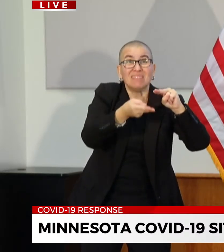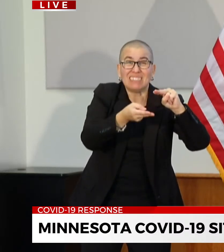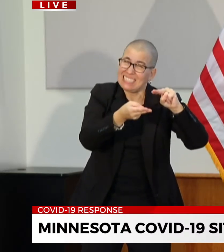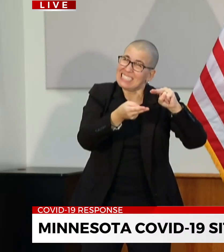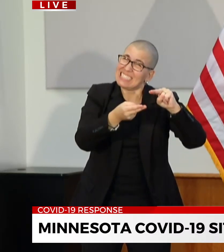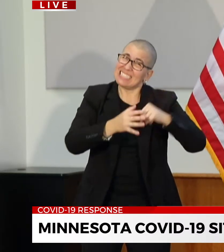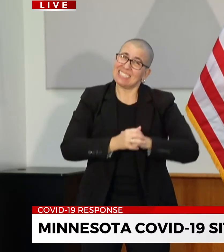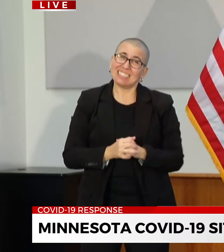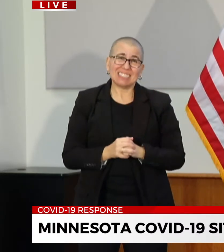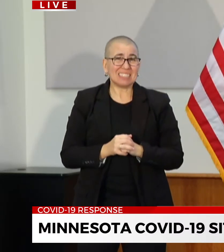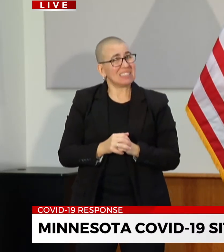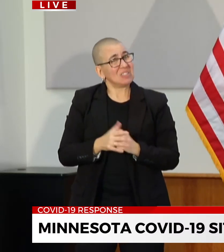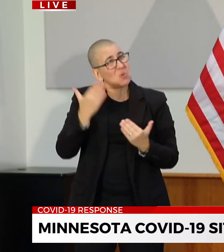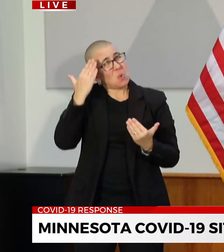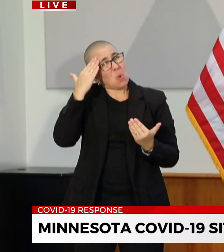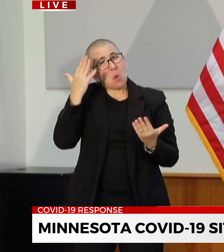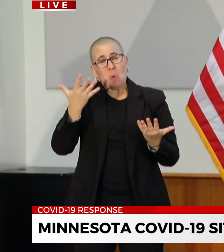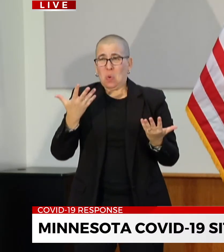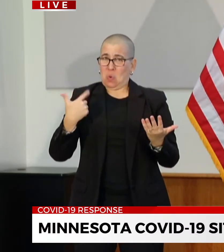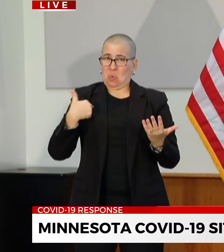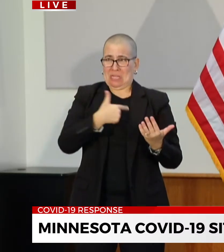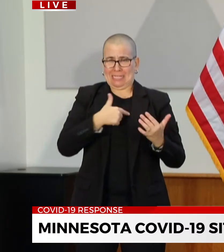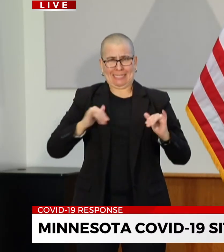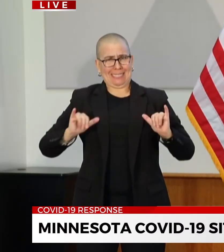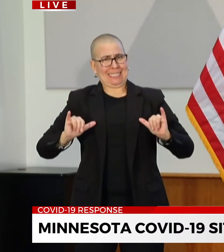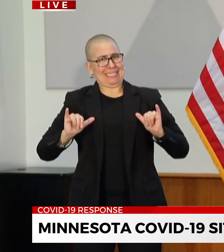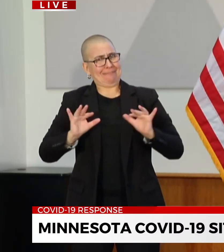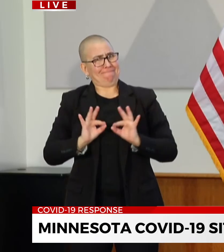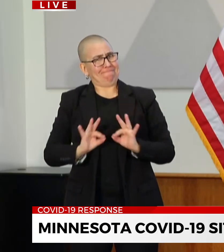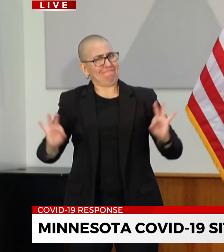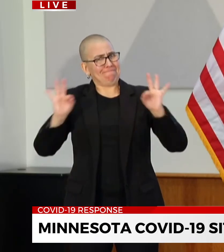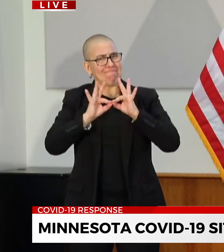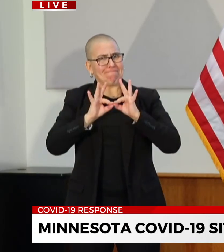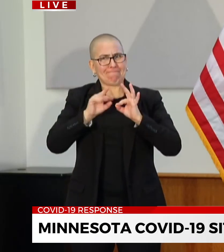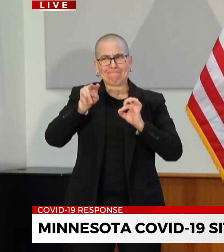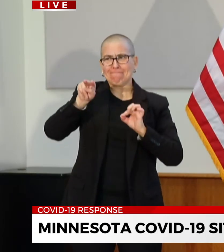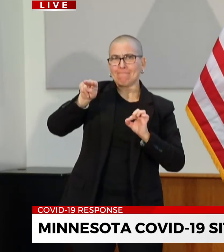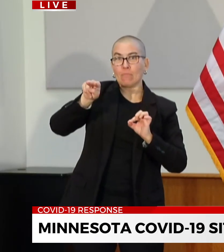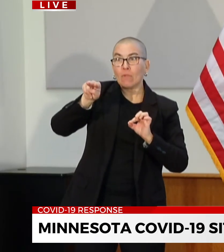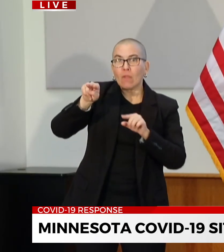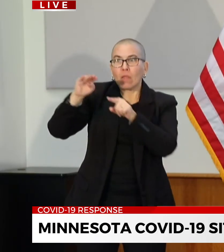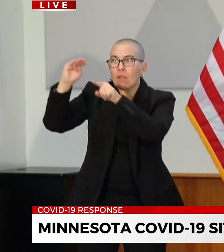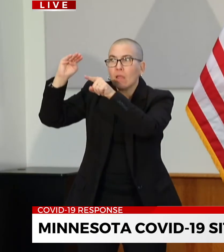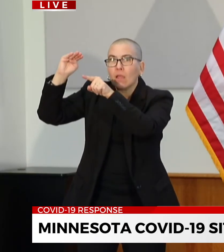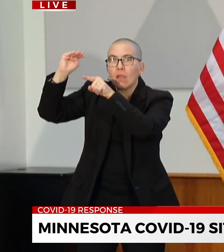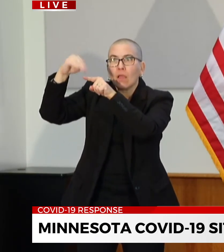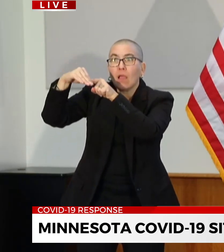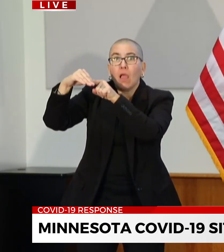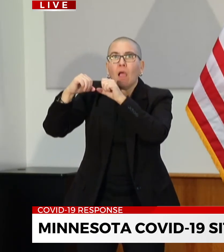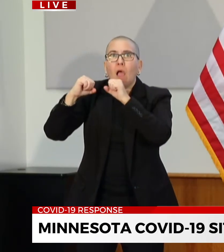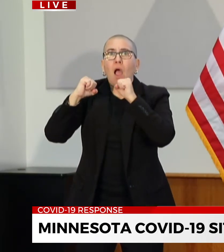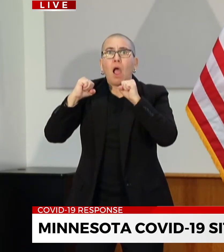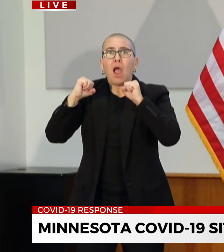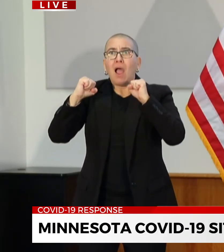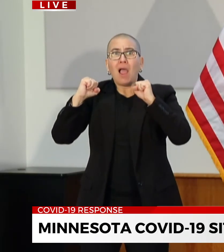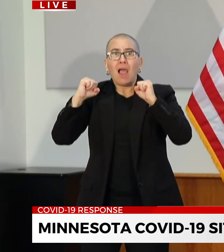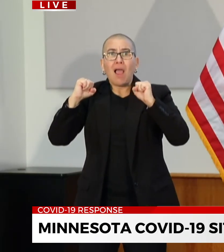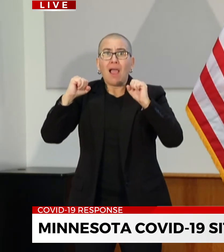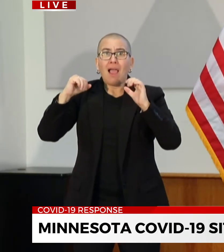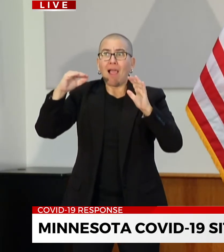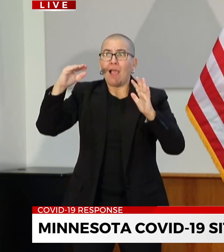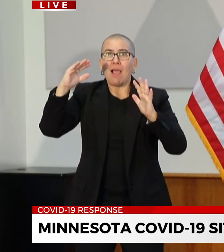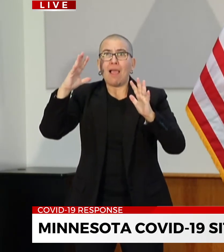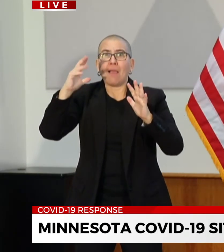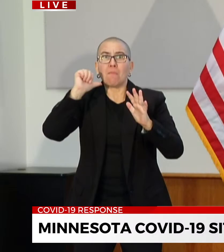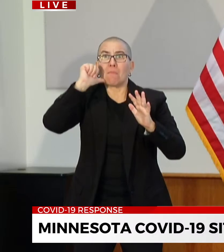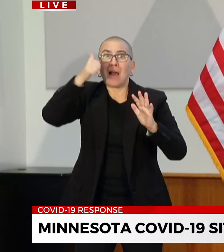us to really, glom onto that daily data and look for significance in a given day's number, especially